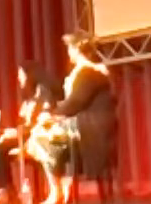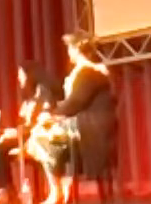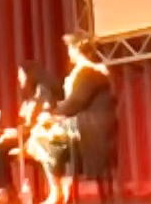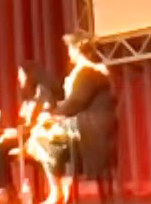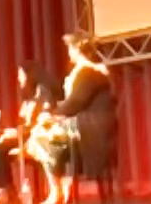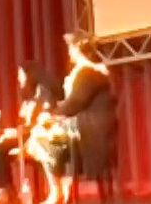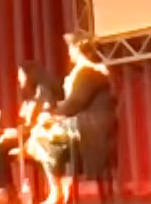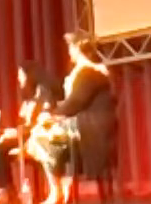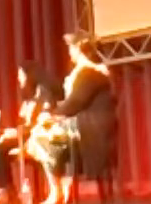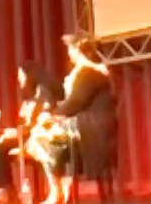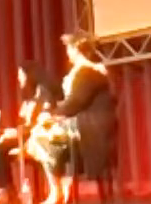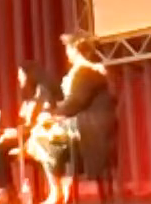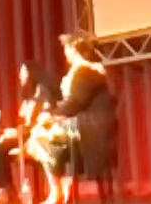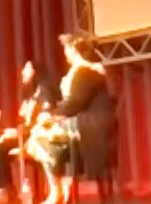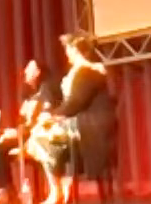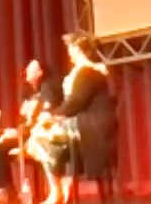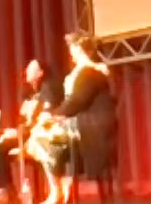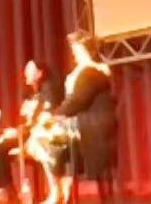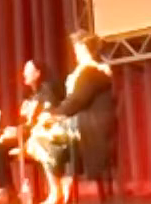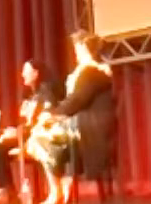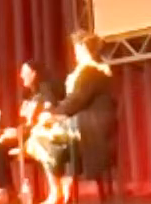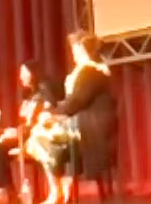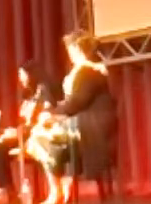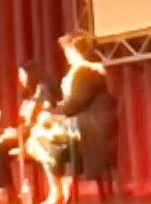full-time job that I do, so.